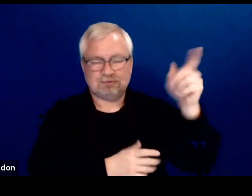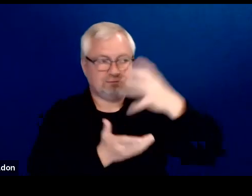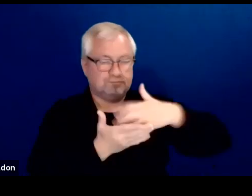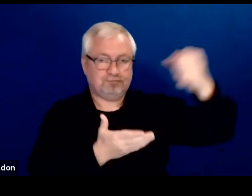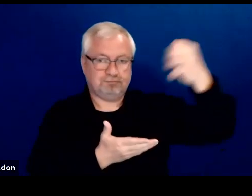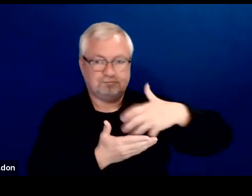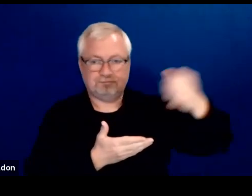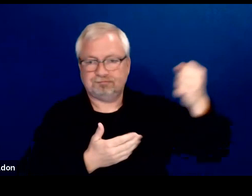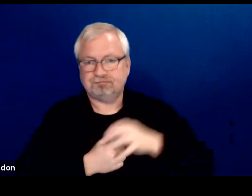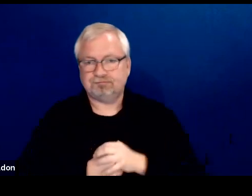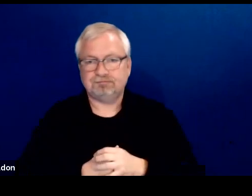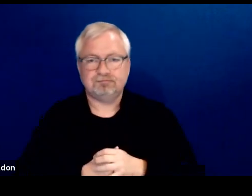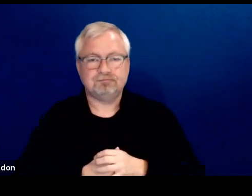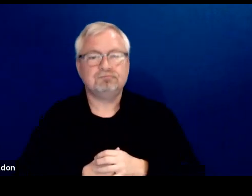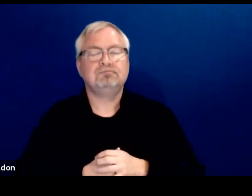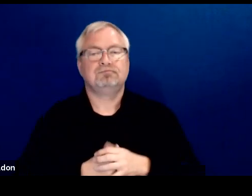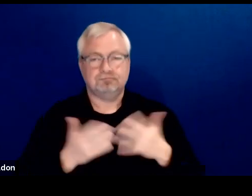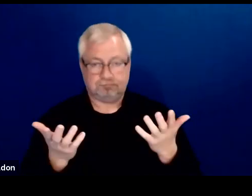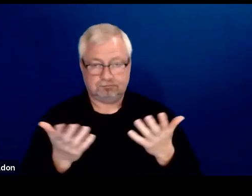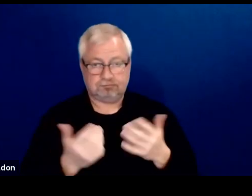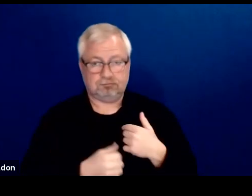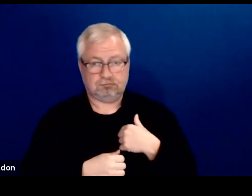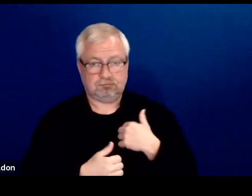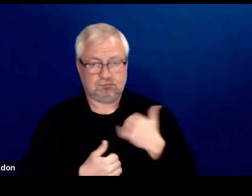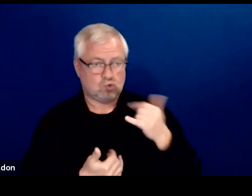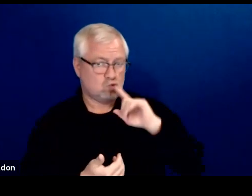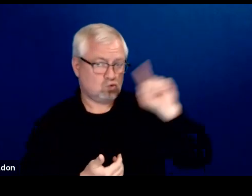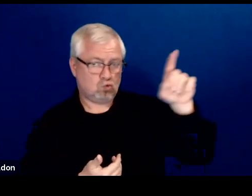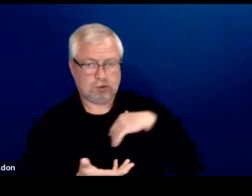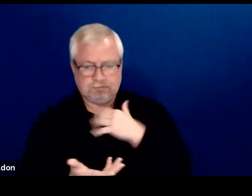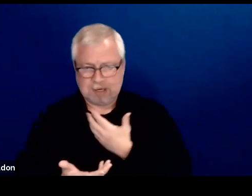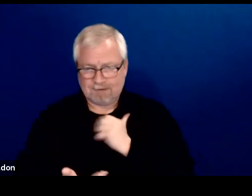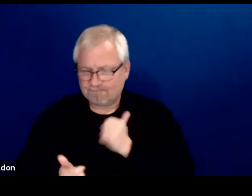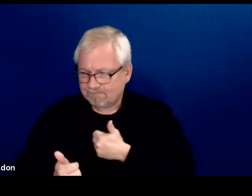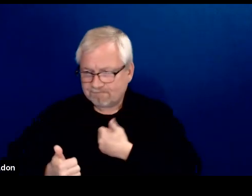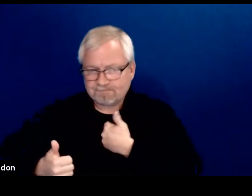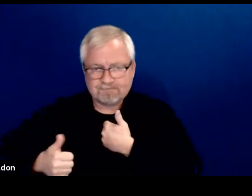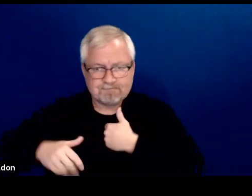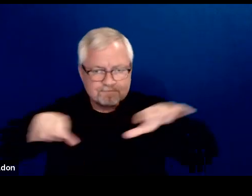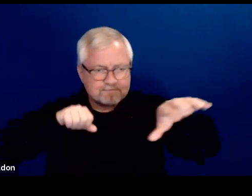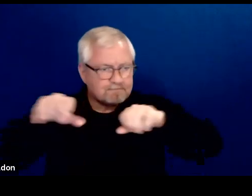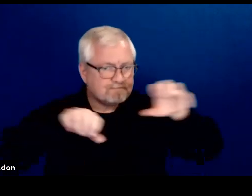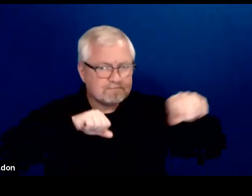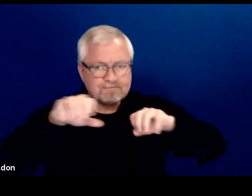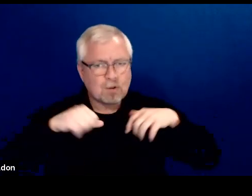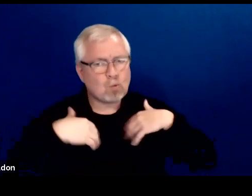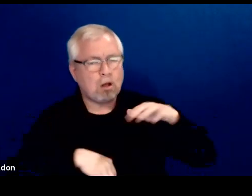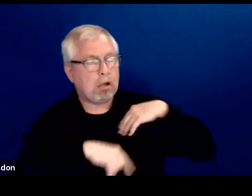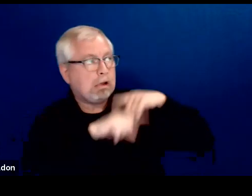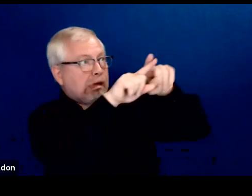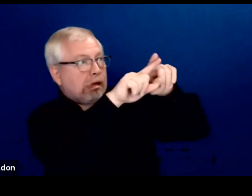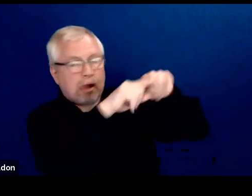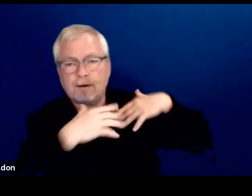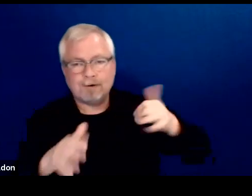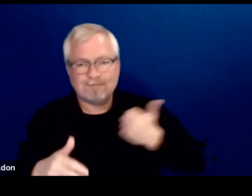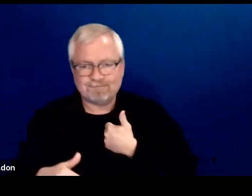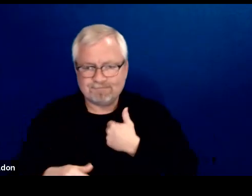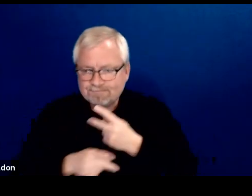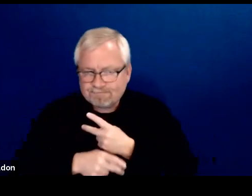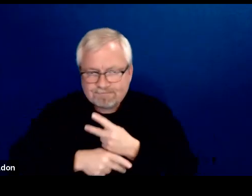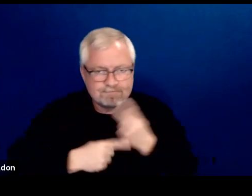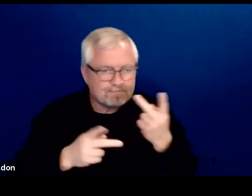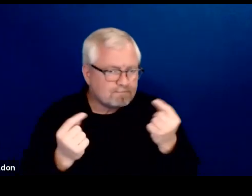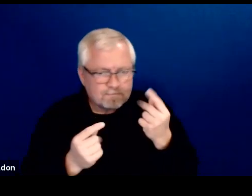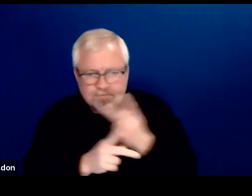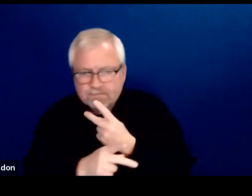on that supply chain. Our intention is to save every single life we can. That is how we've started this, and that has been our frame. The order